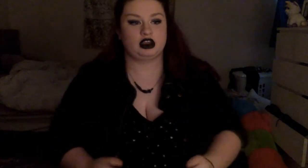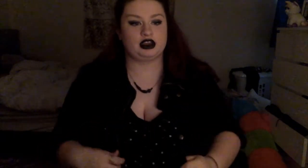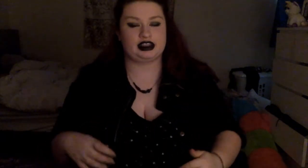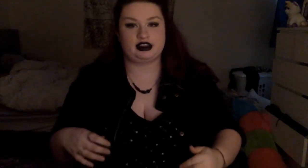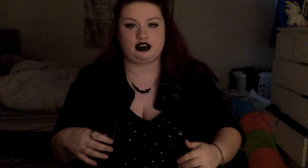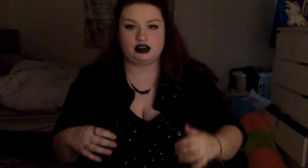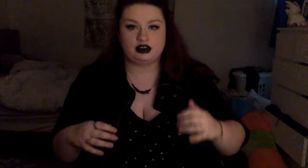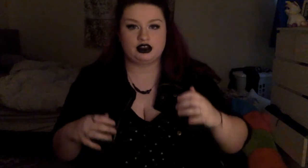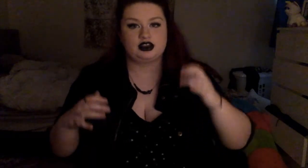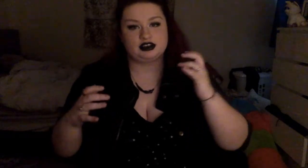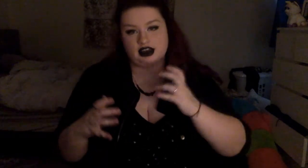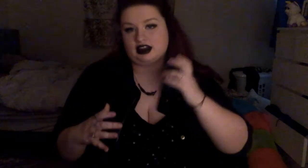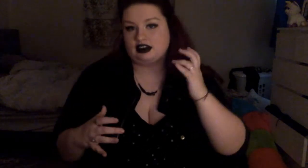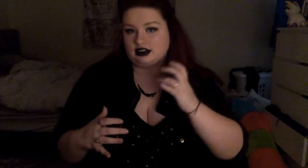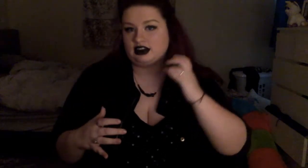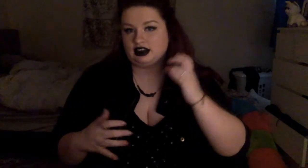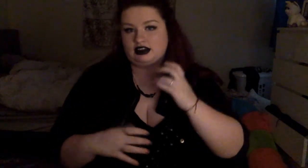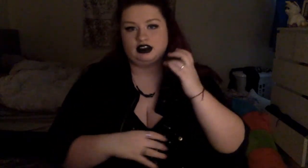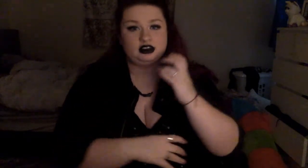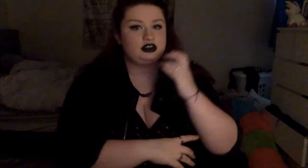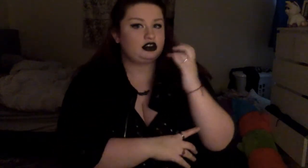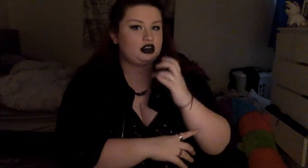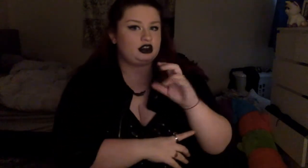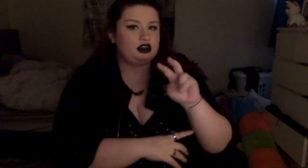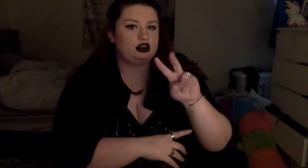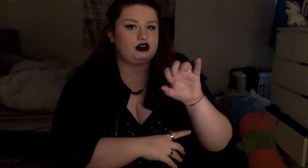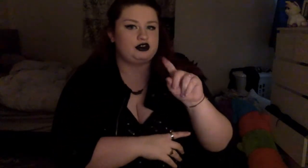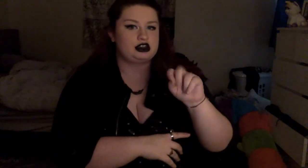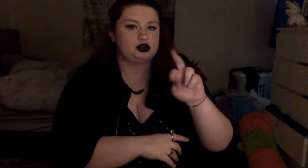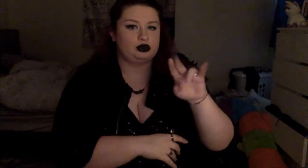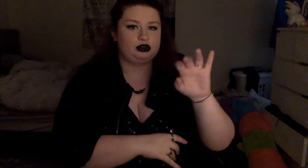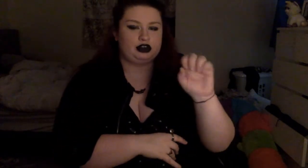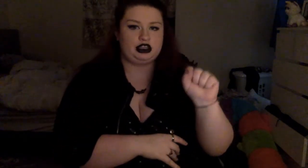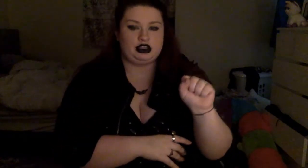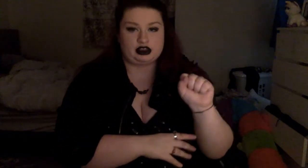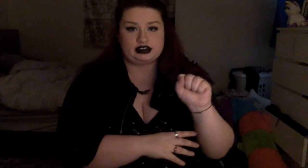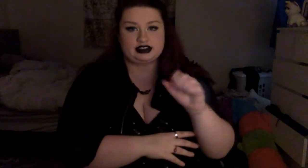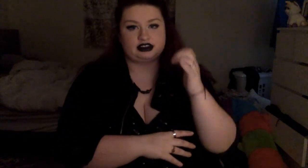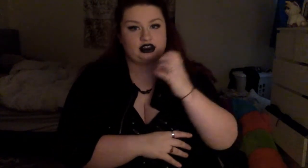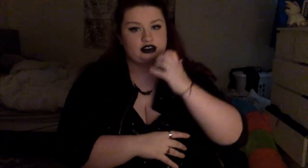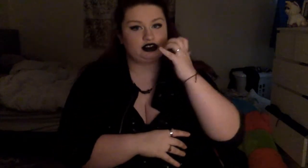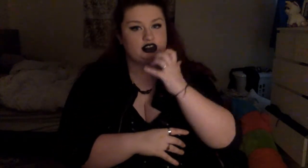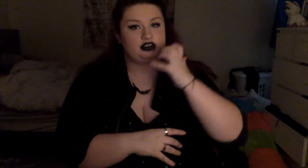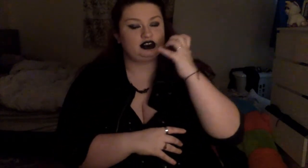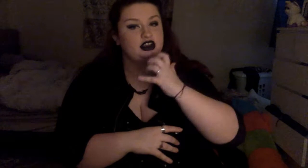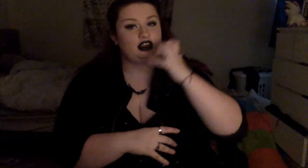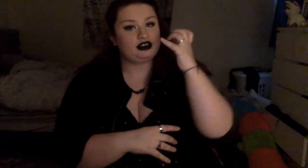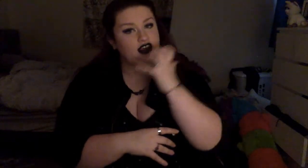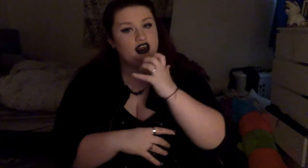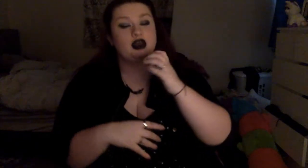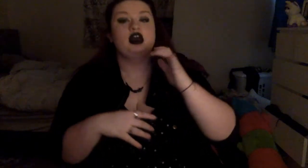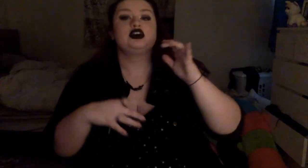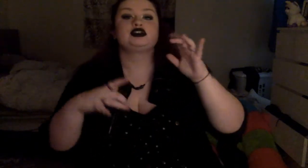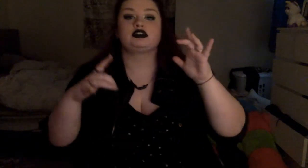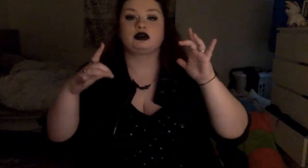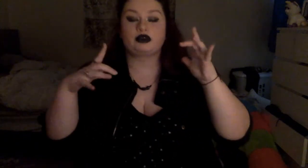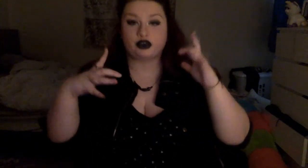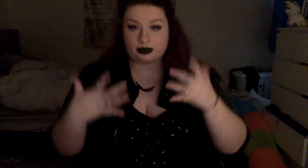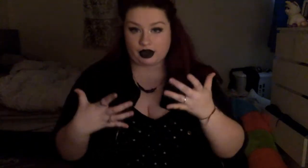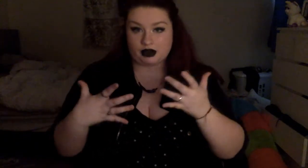And then, da da da da da, victorious, da da da da. So for the part where